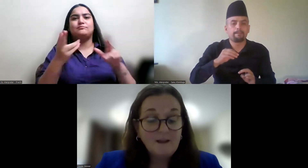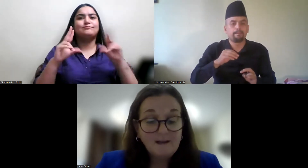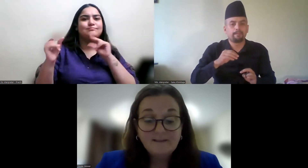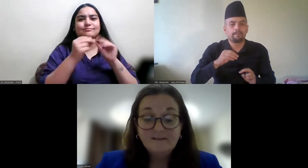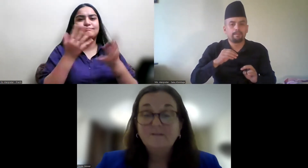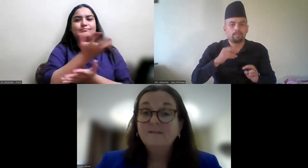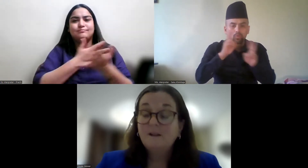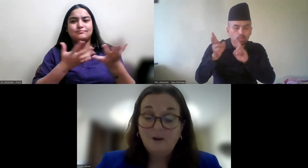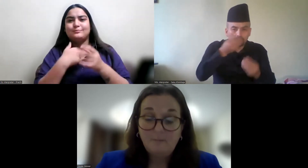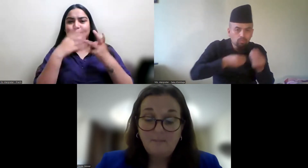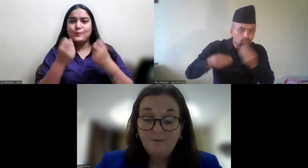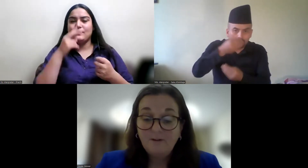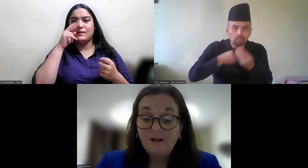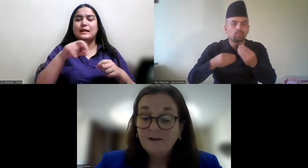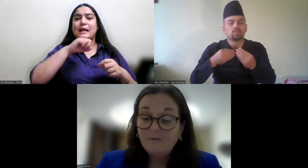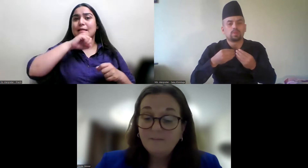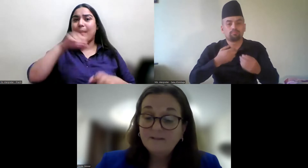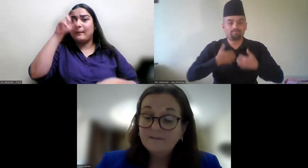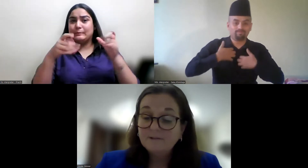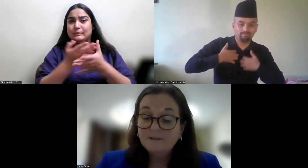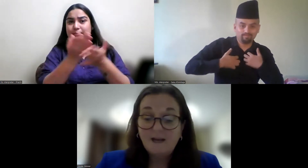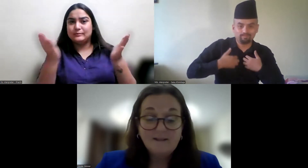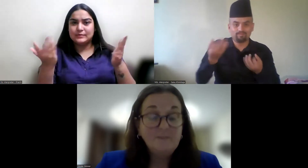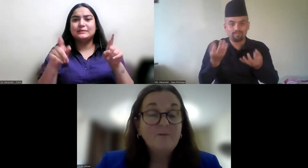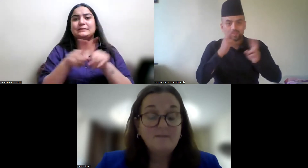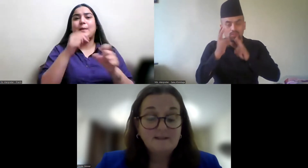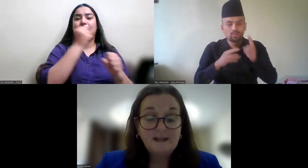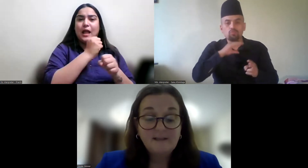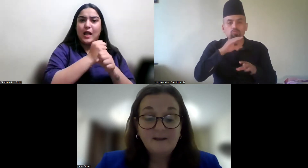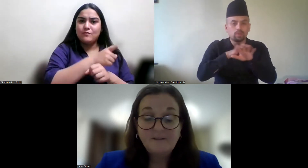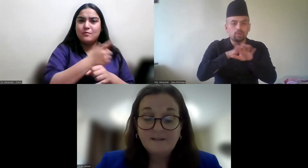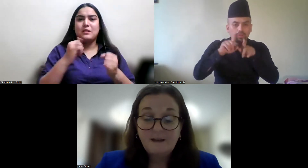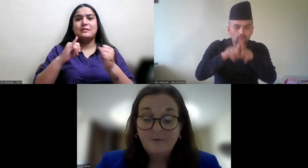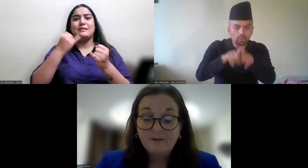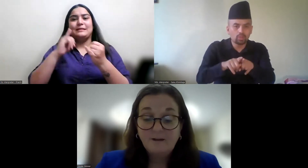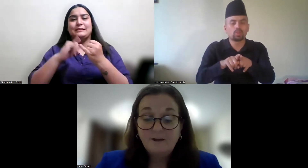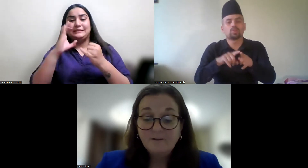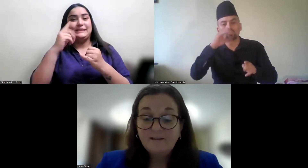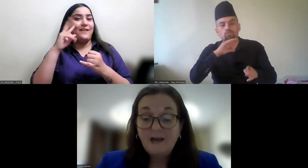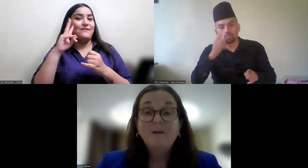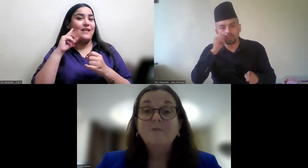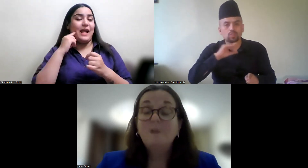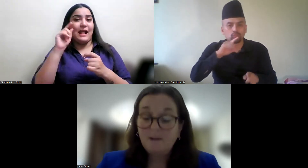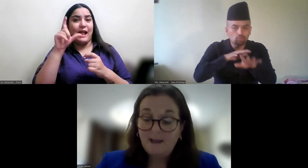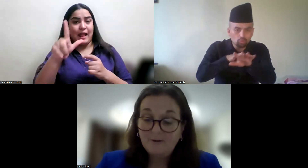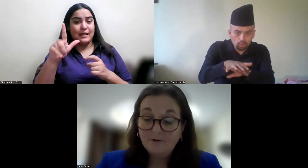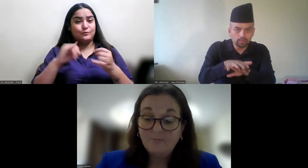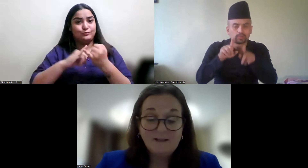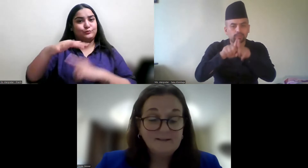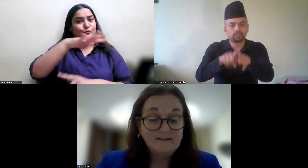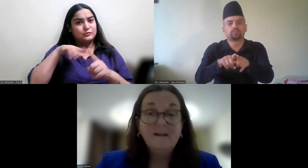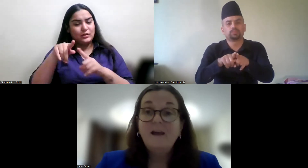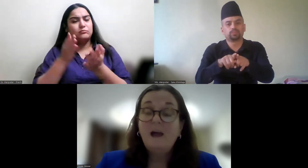with adolescents and young people, government, civil society, private sector, and other stakeholders to see how we can replicate